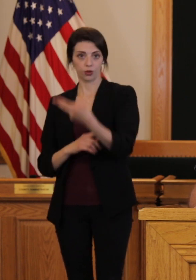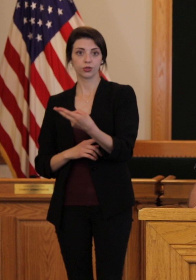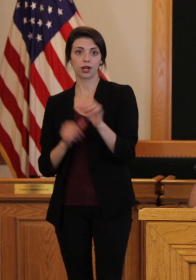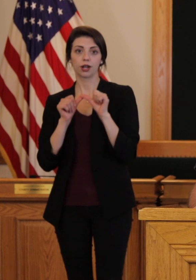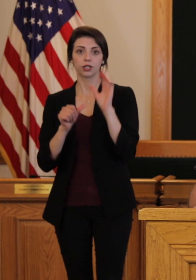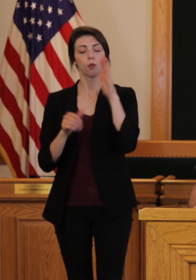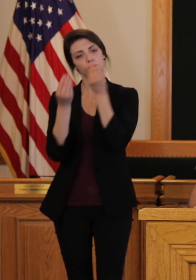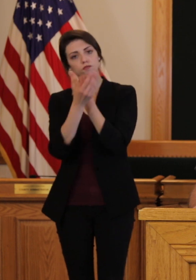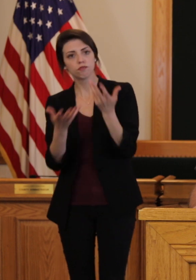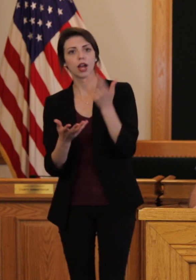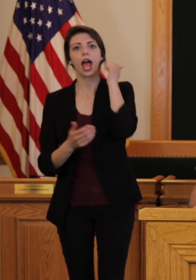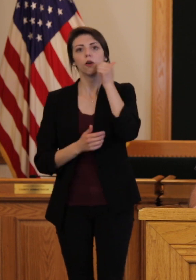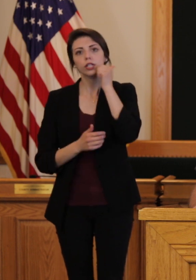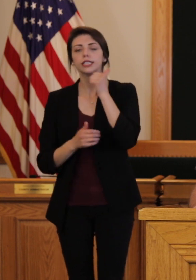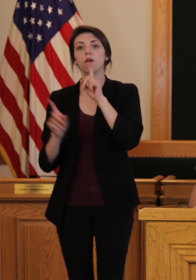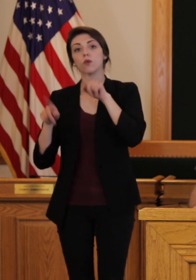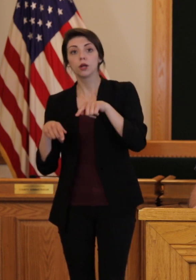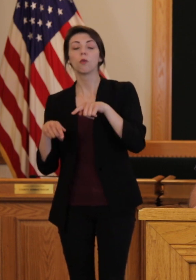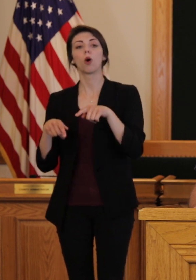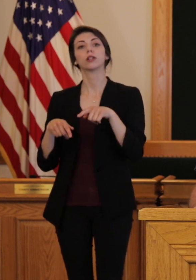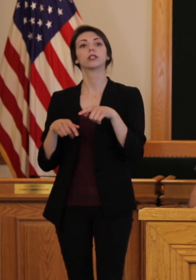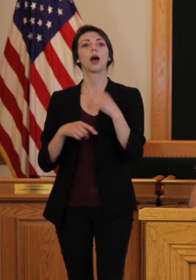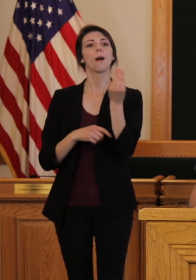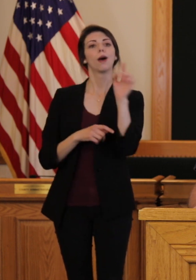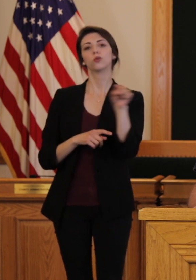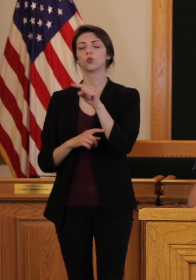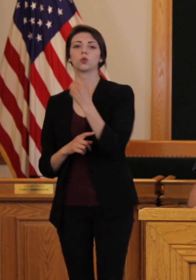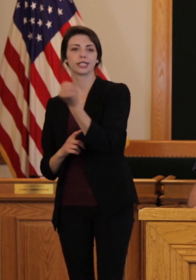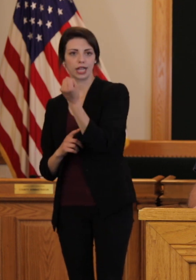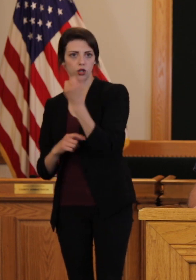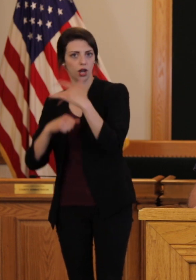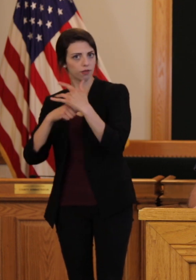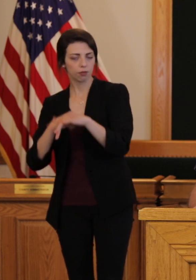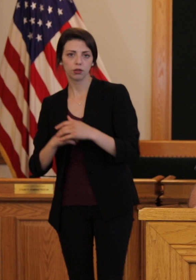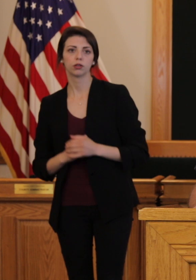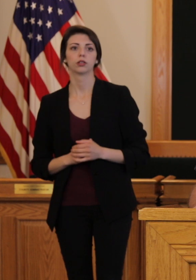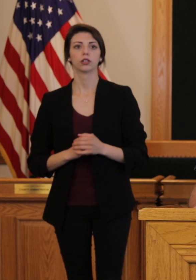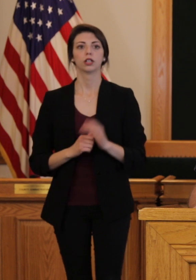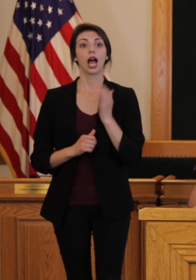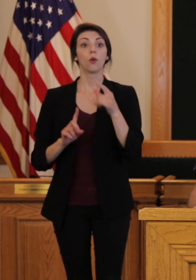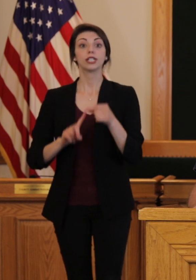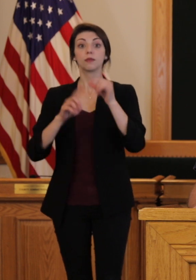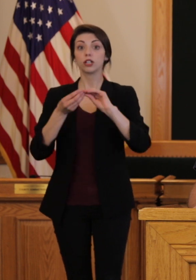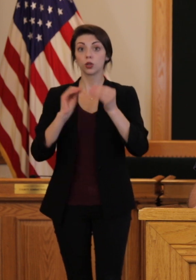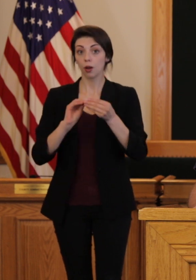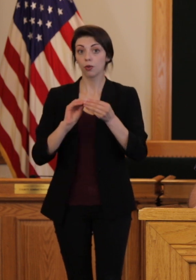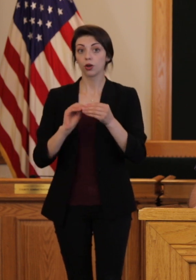and post the daily COVID-19 report Monday through Saturday. The county's health department's COVID-19